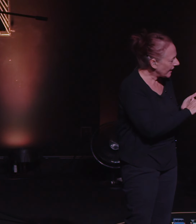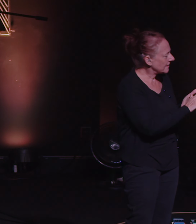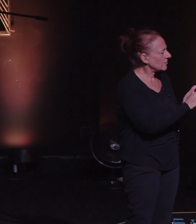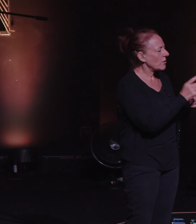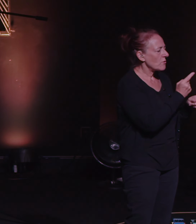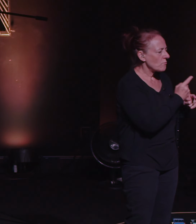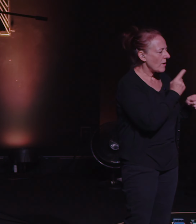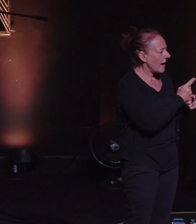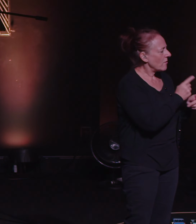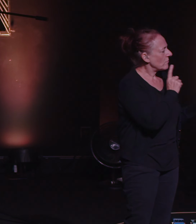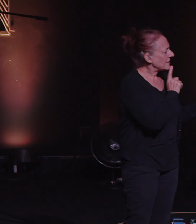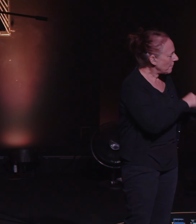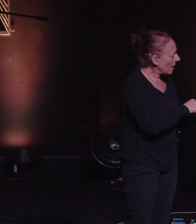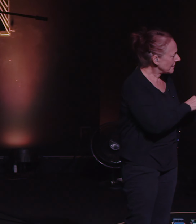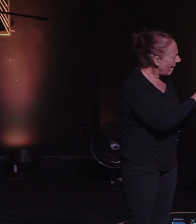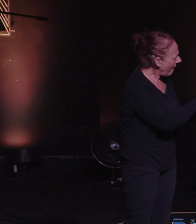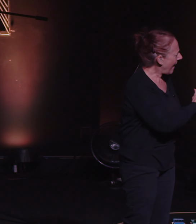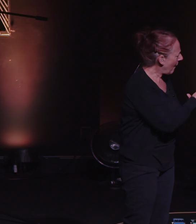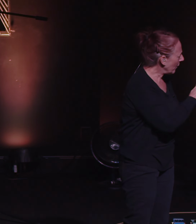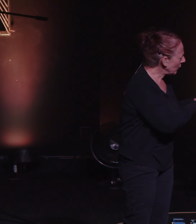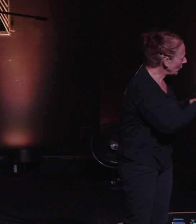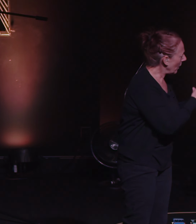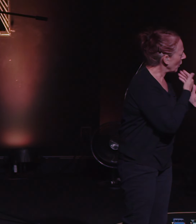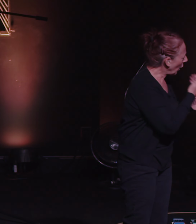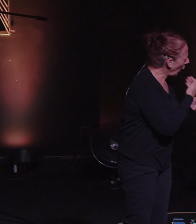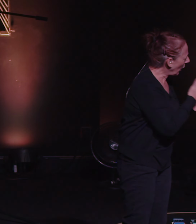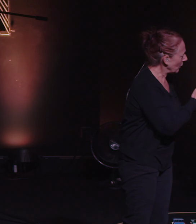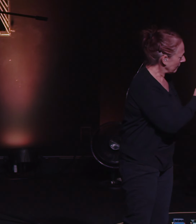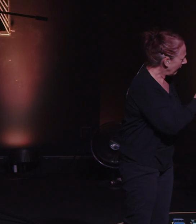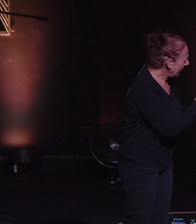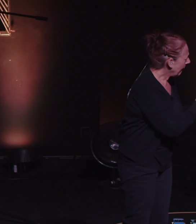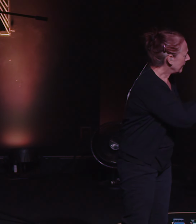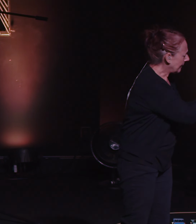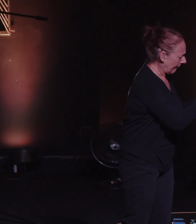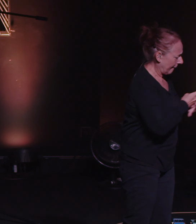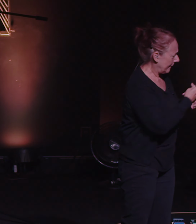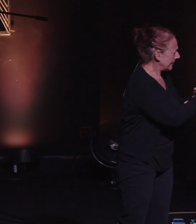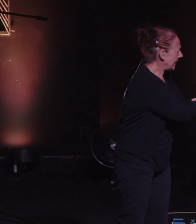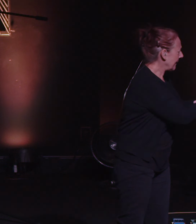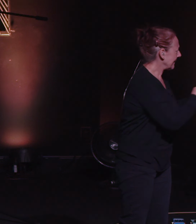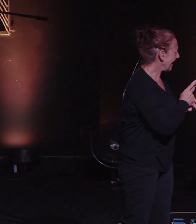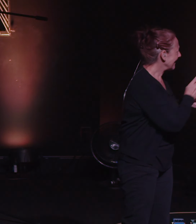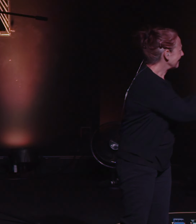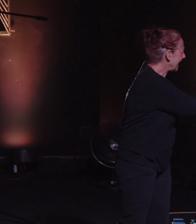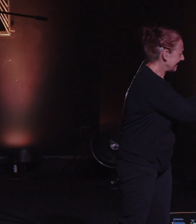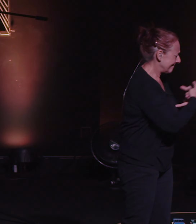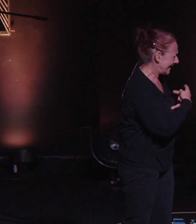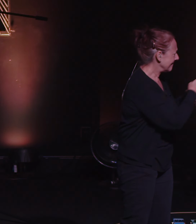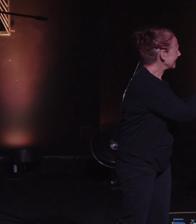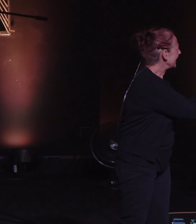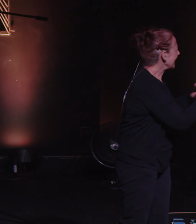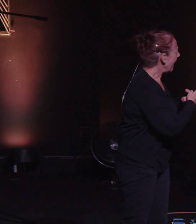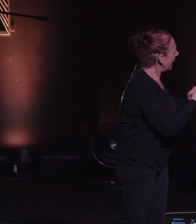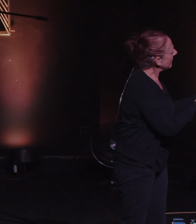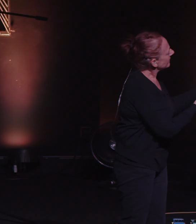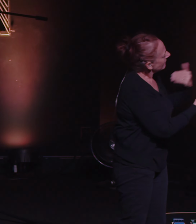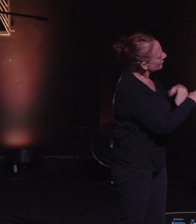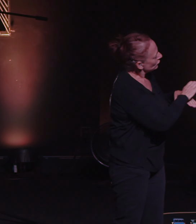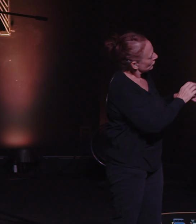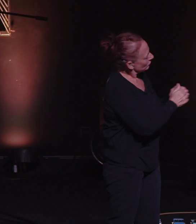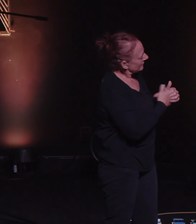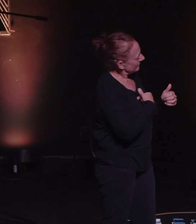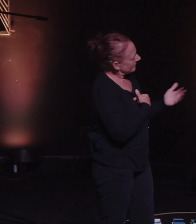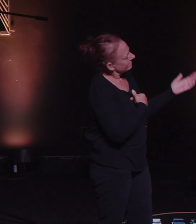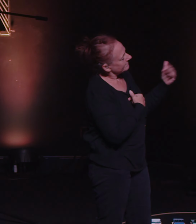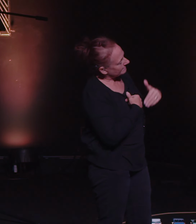have the right response for everyone. I like the NIV. It says, instead of gracious and attractive, it says, make sure that your conversation